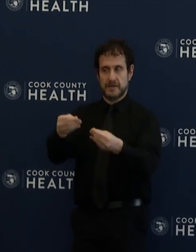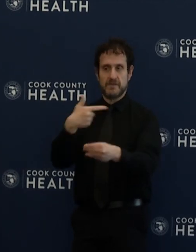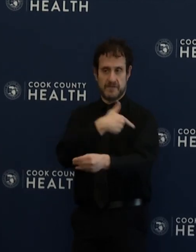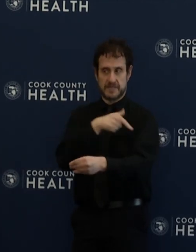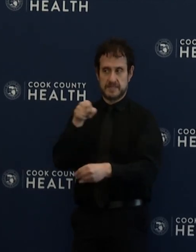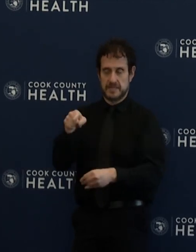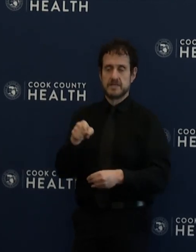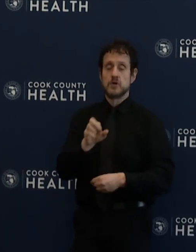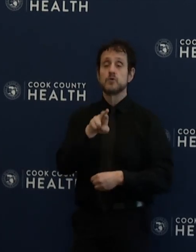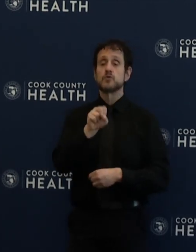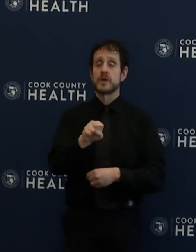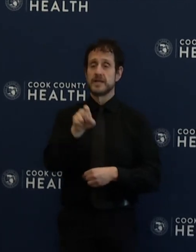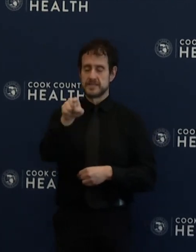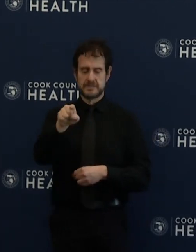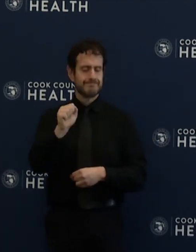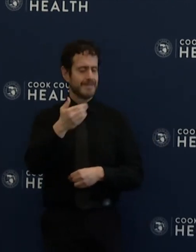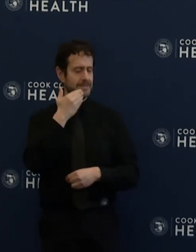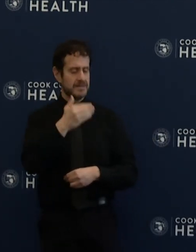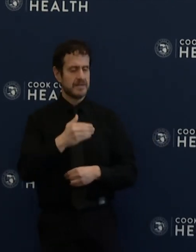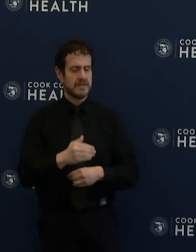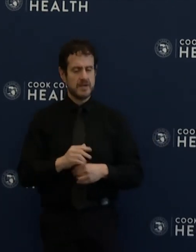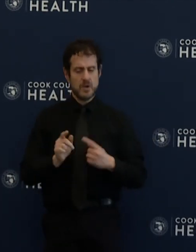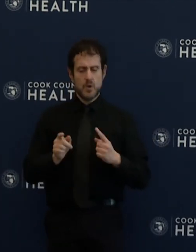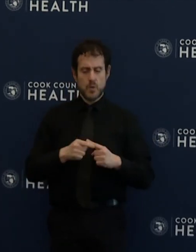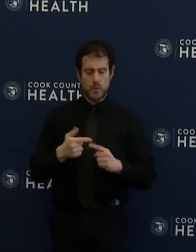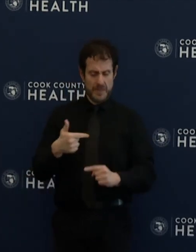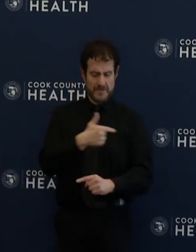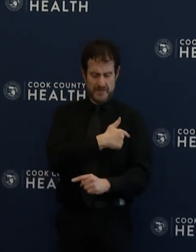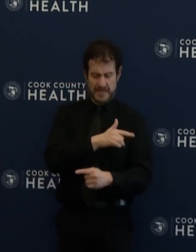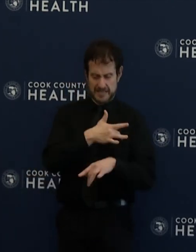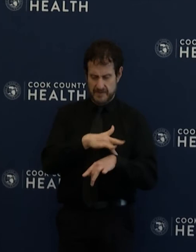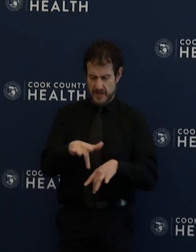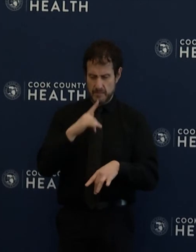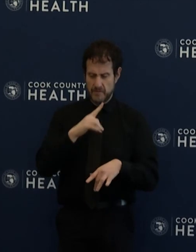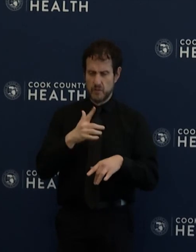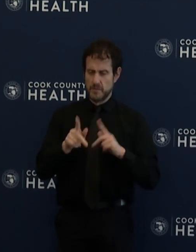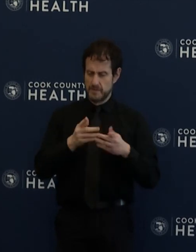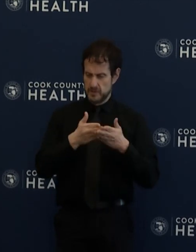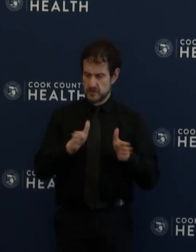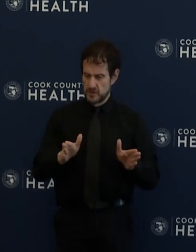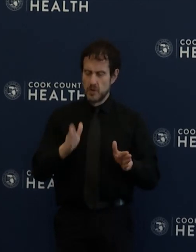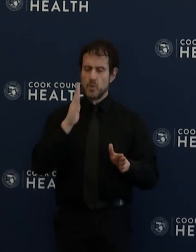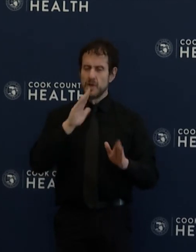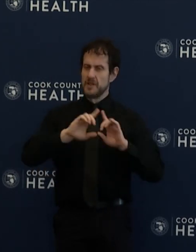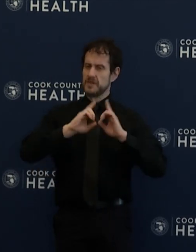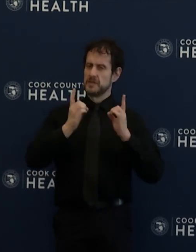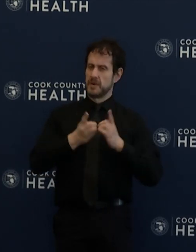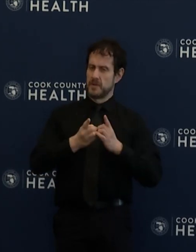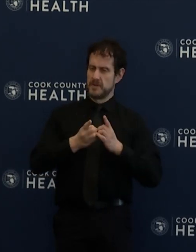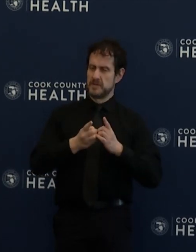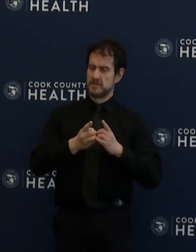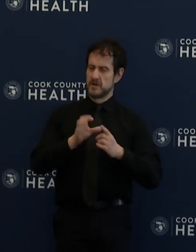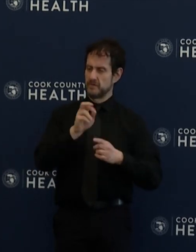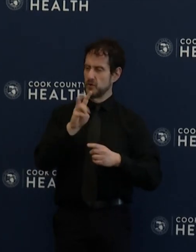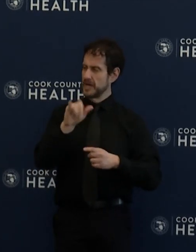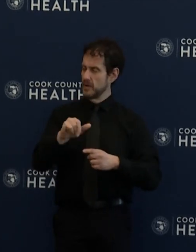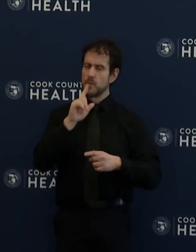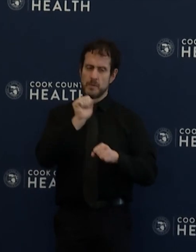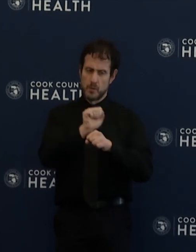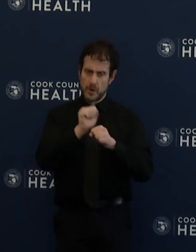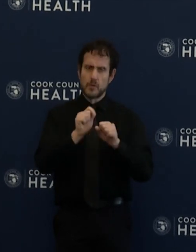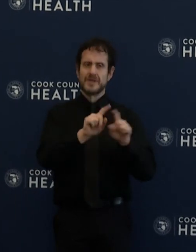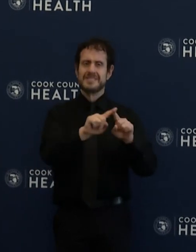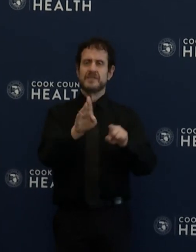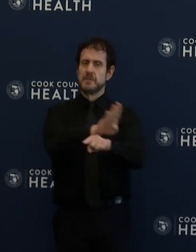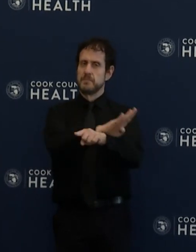Hi, yeah, thank you. When doses are available for the general population, will the department be working with employers to provide shots